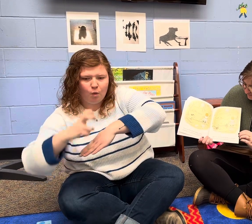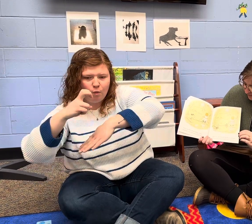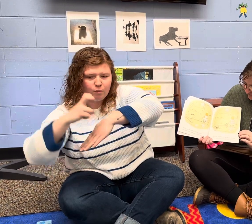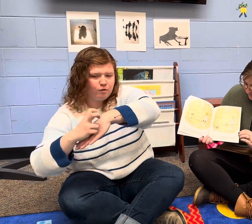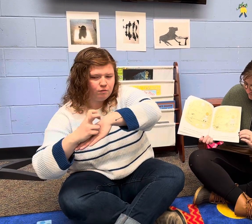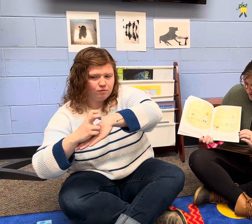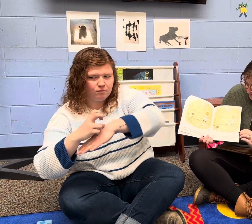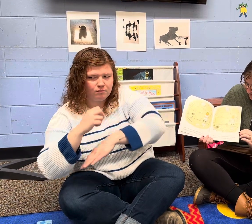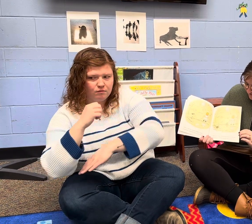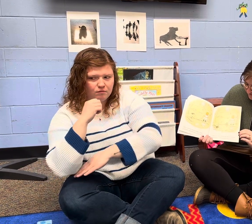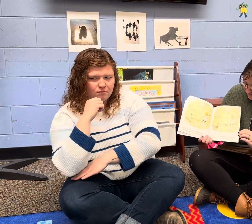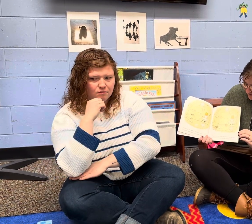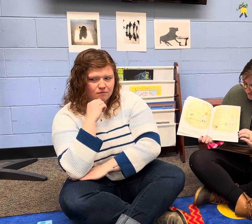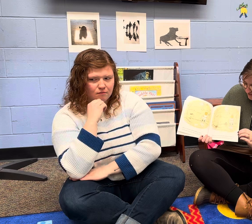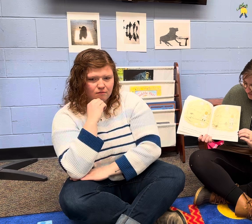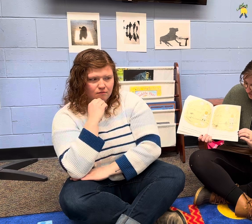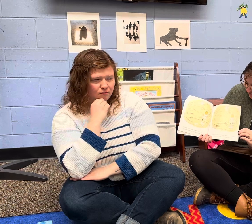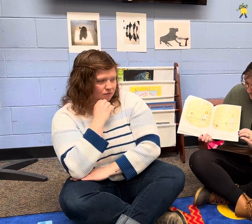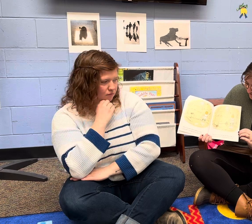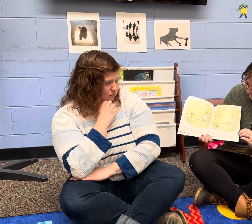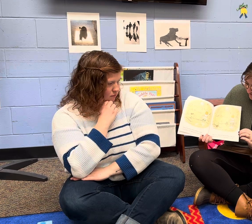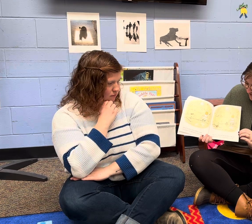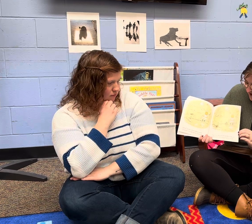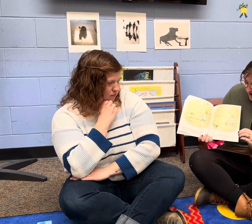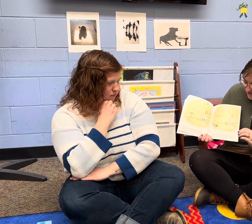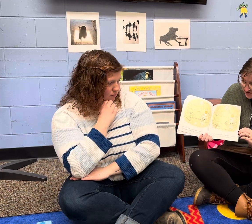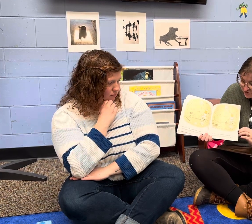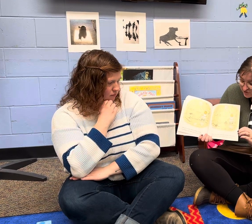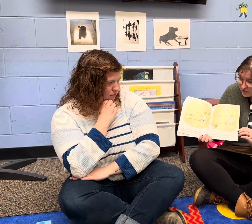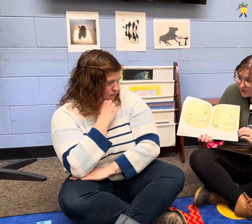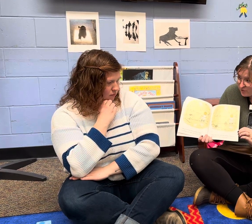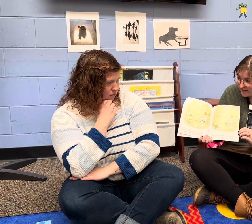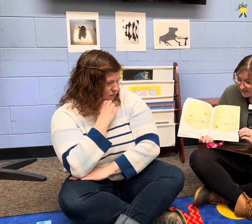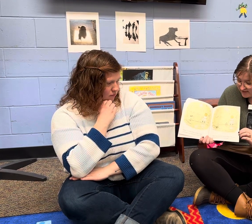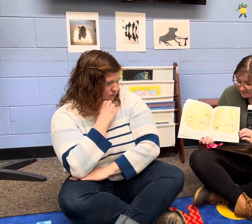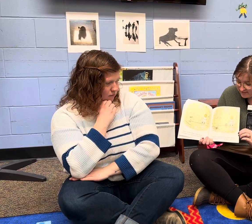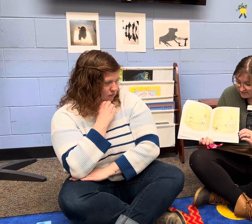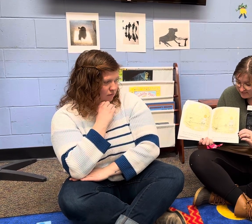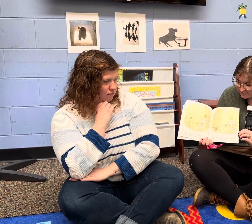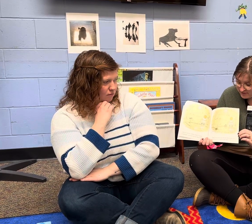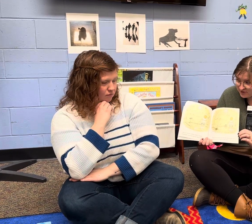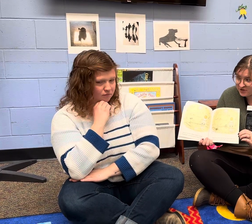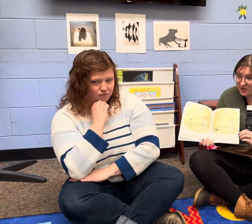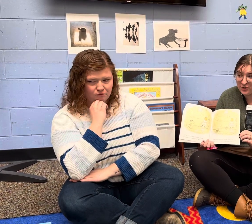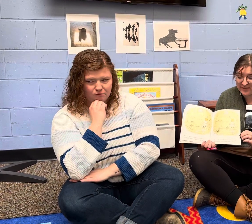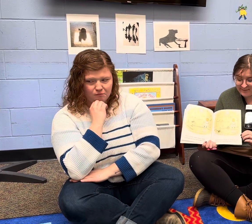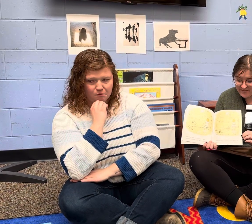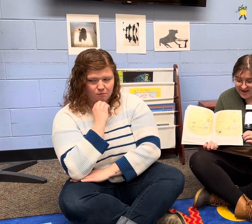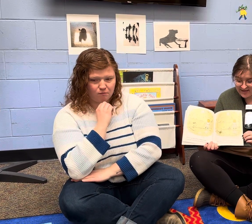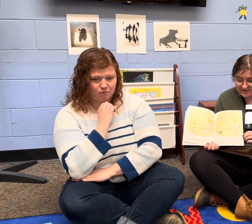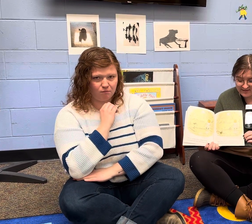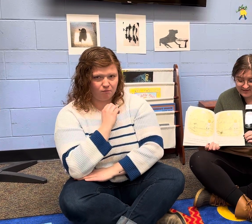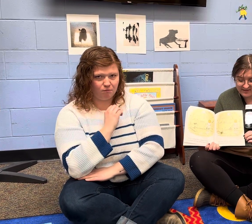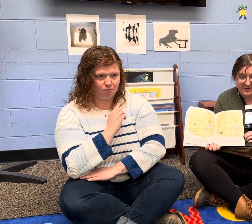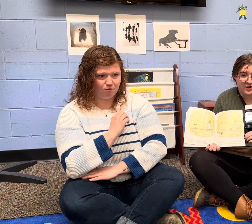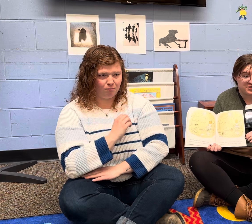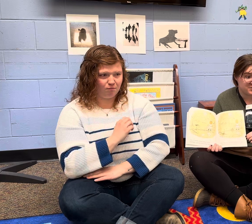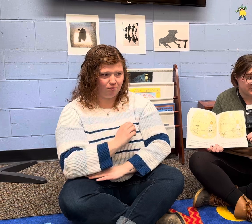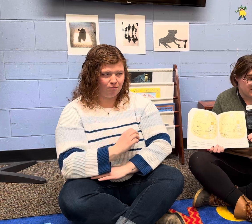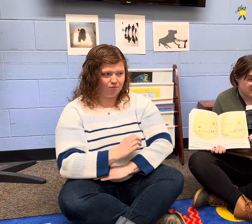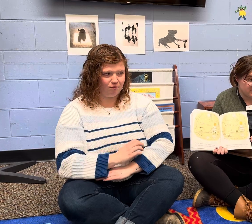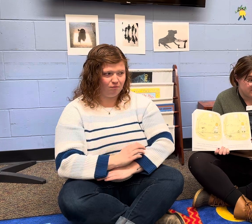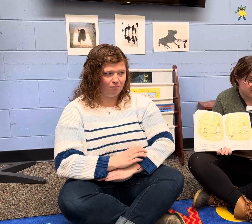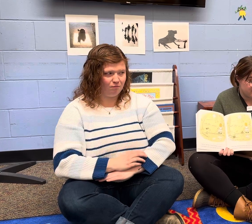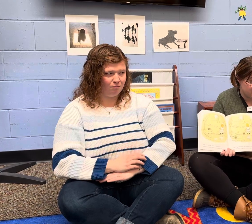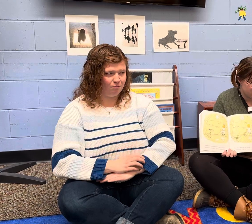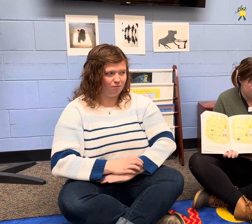Then Frog came back and he sat down in the grass, and slowly Turtle came back onto his